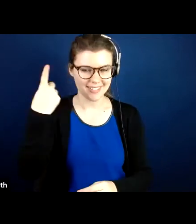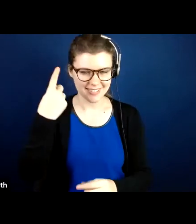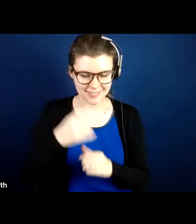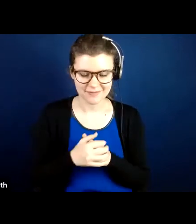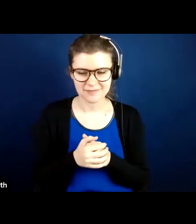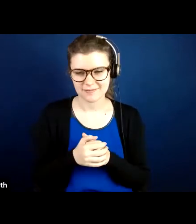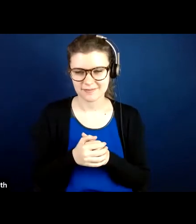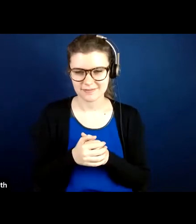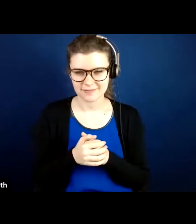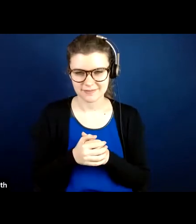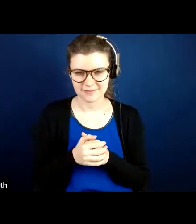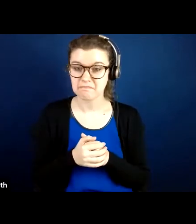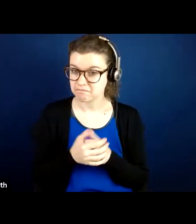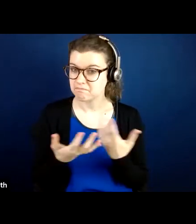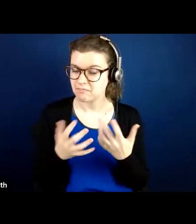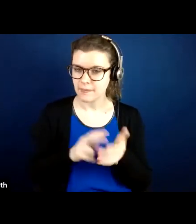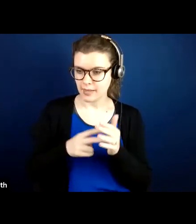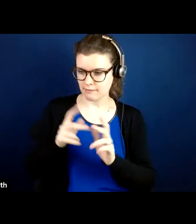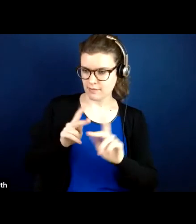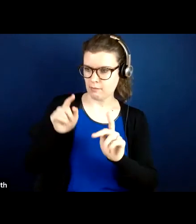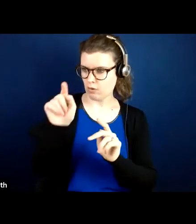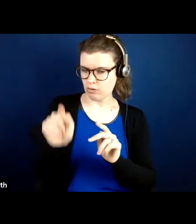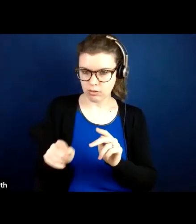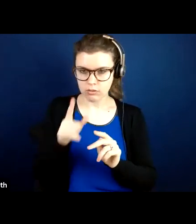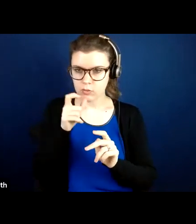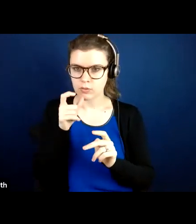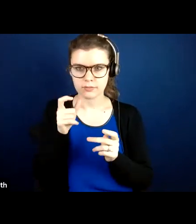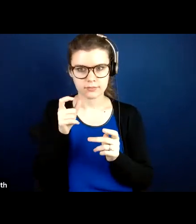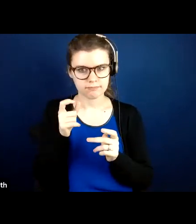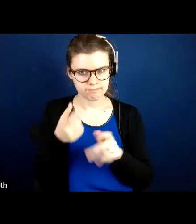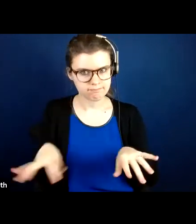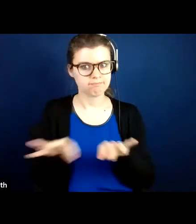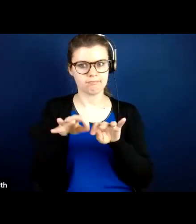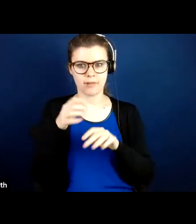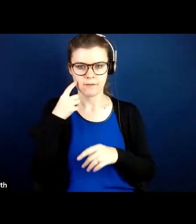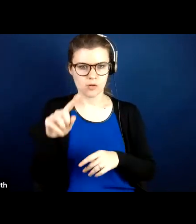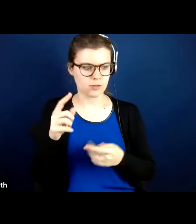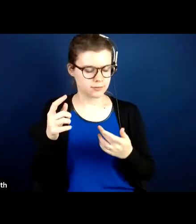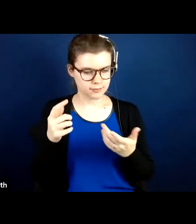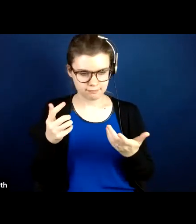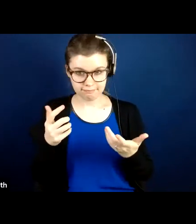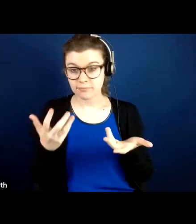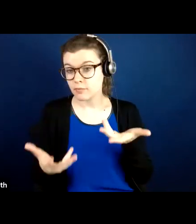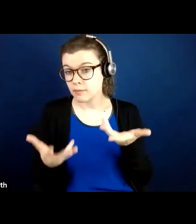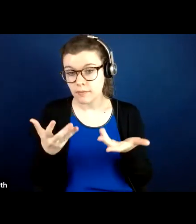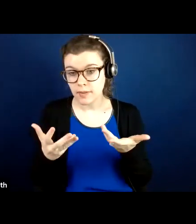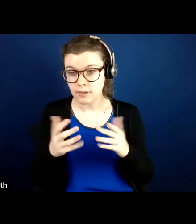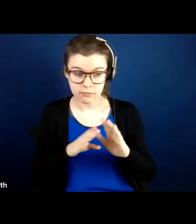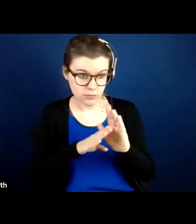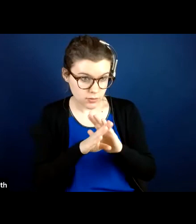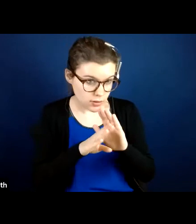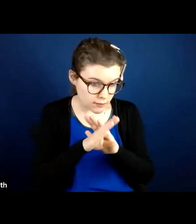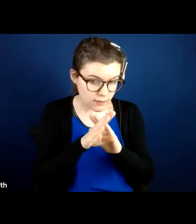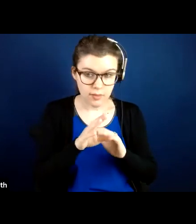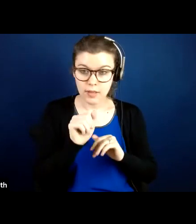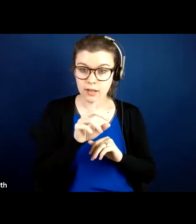faces, which are individuals that were somehow instrumental in either the development signing